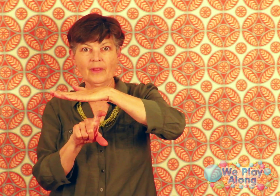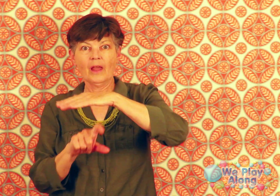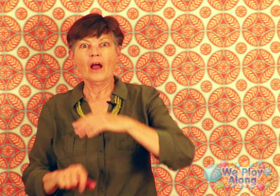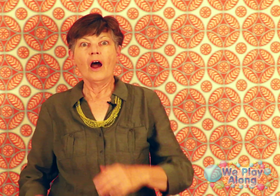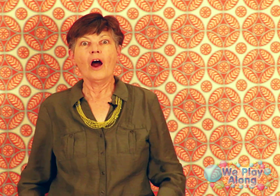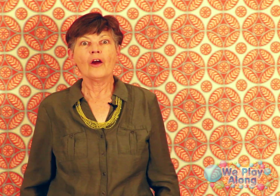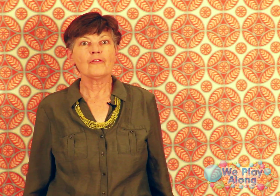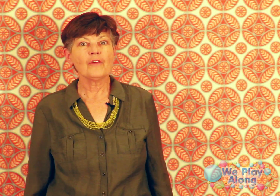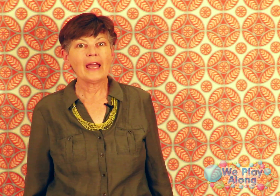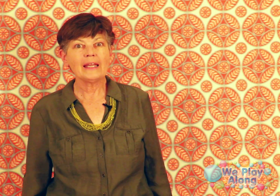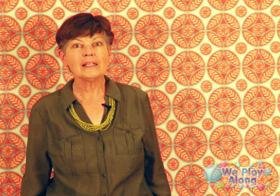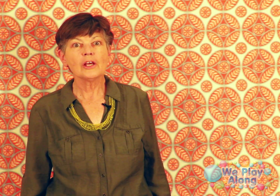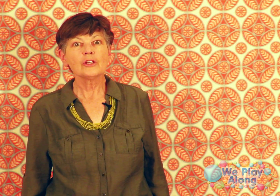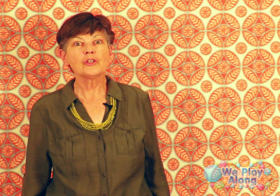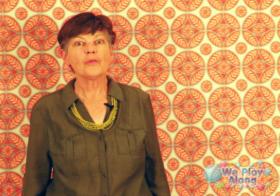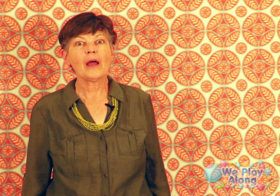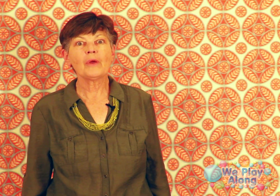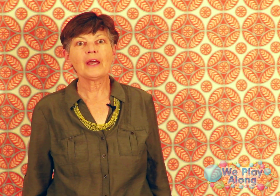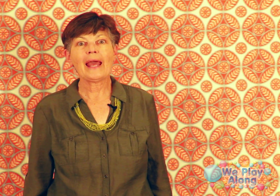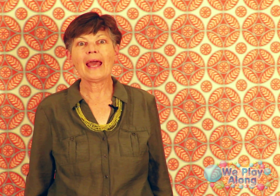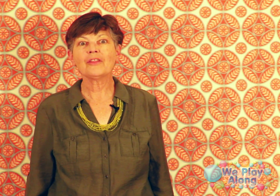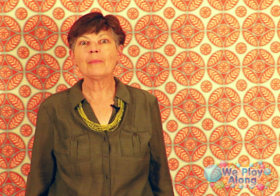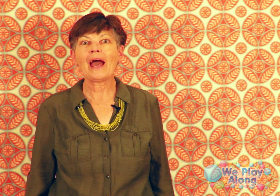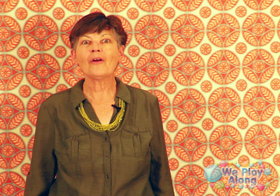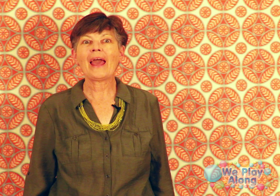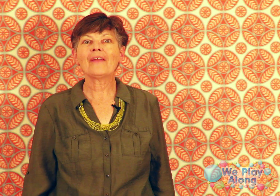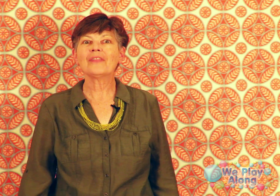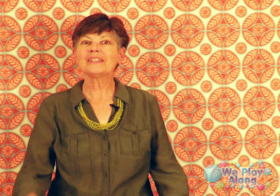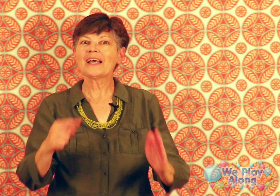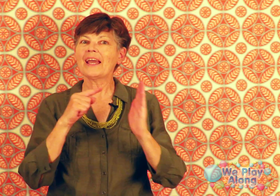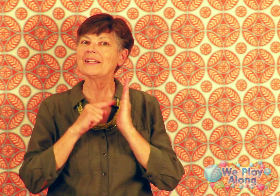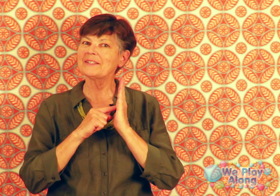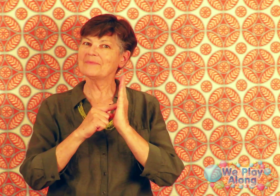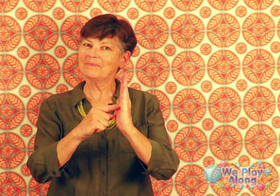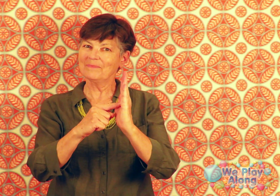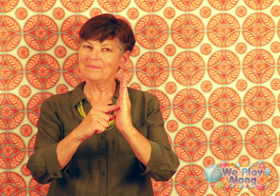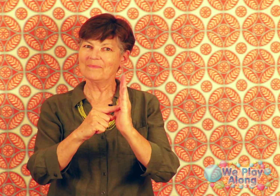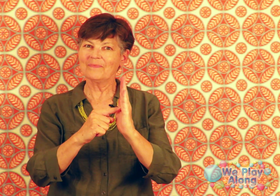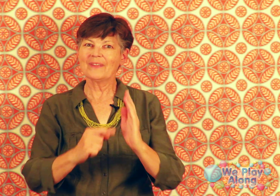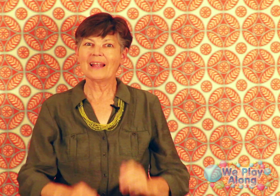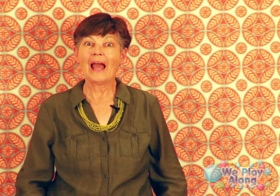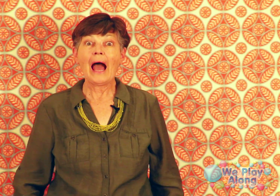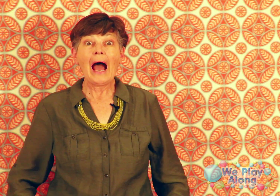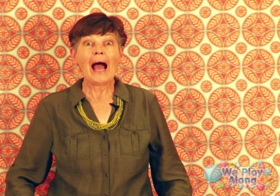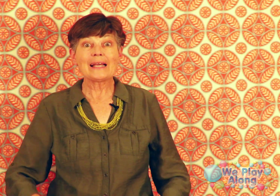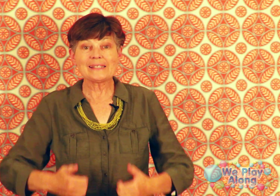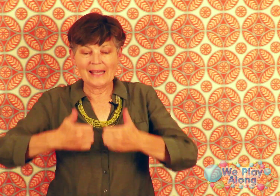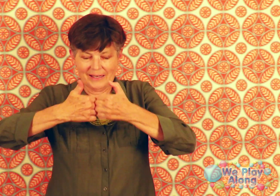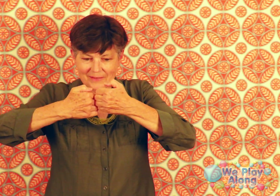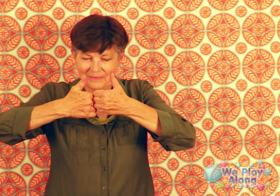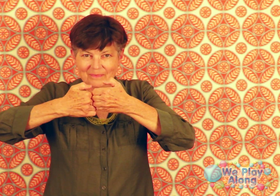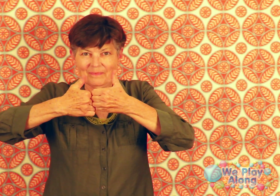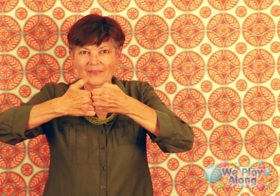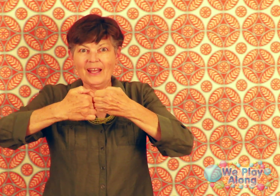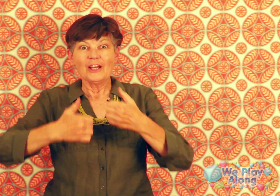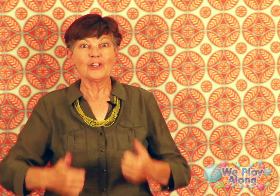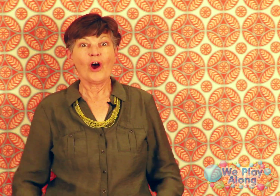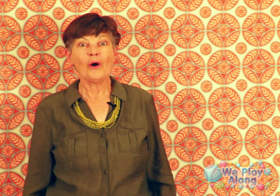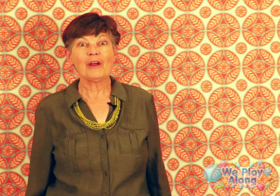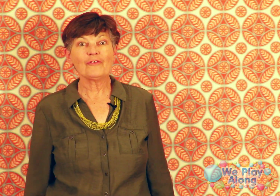our findings so that we could hand them out at the science I sent to all my